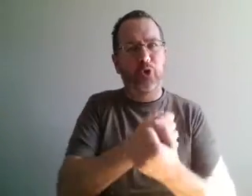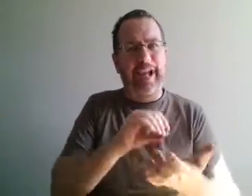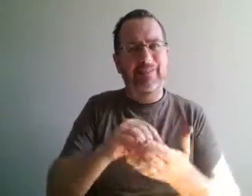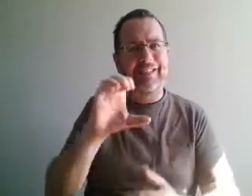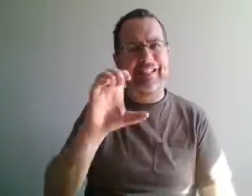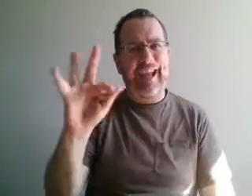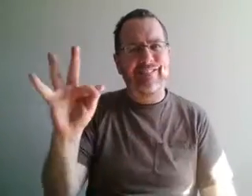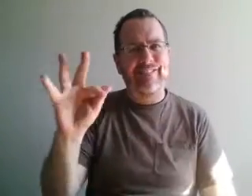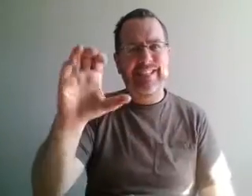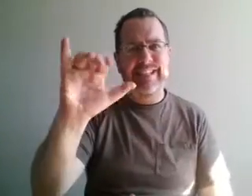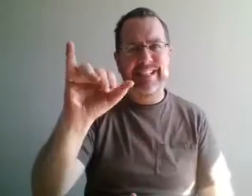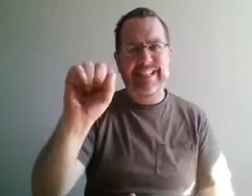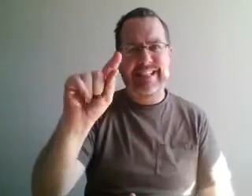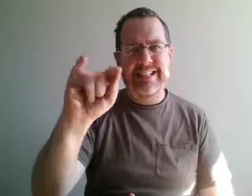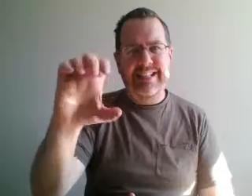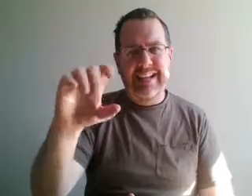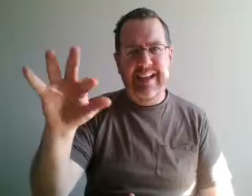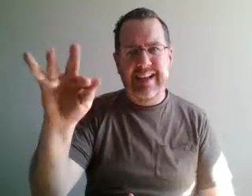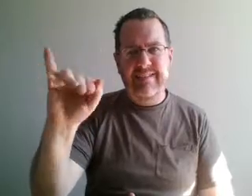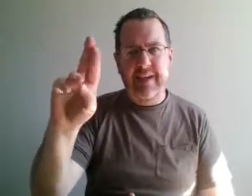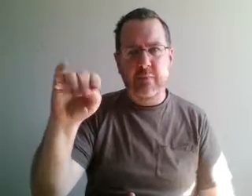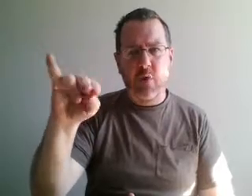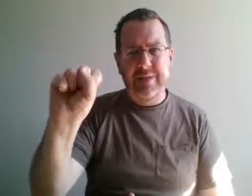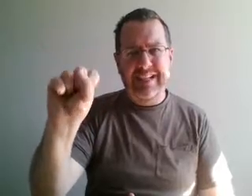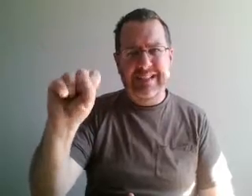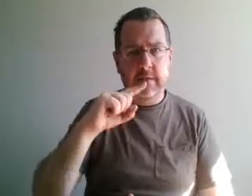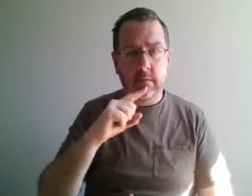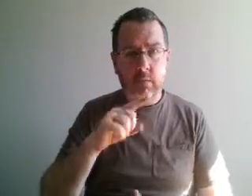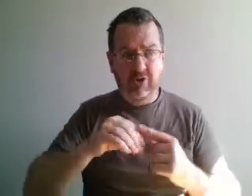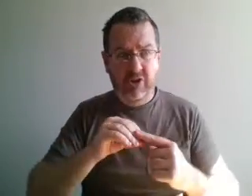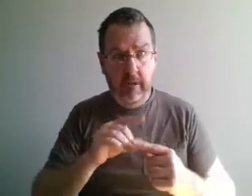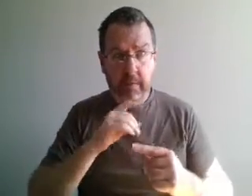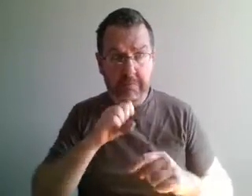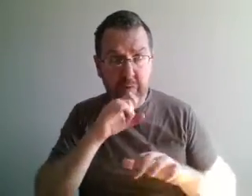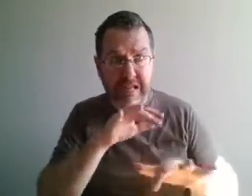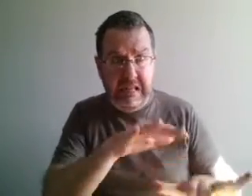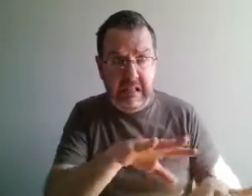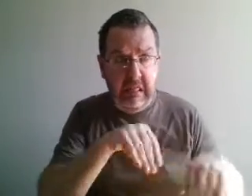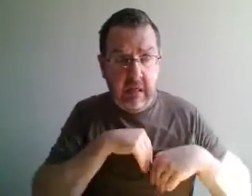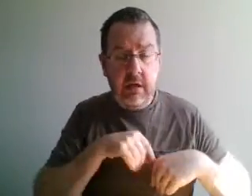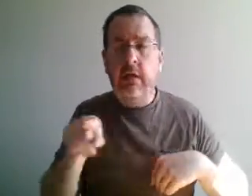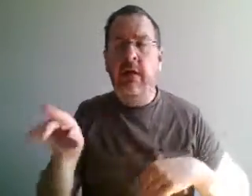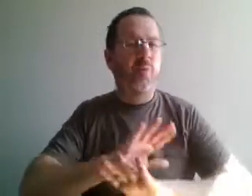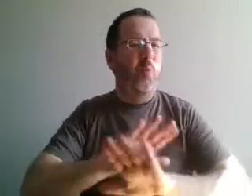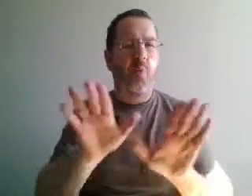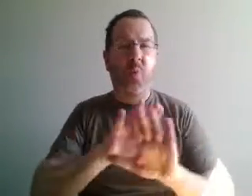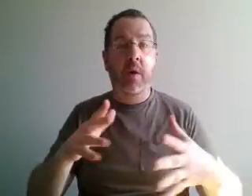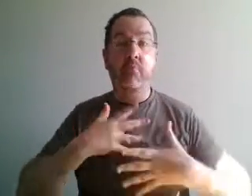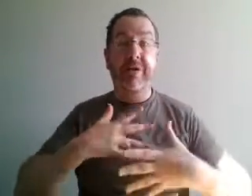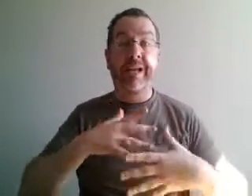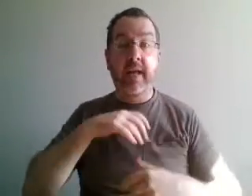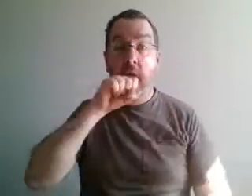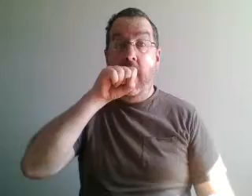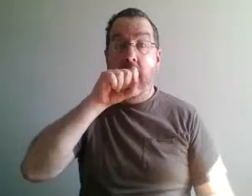we're doing is enough. No, breathing is not going to spread the virus. It's really by droplet. But the most common